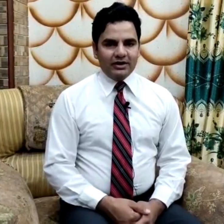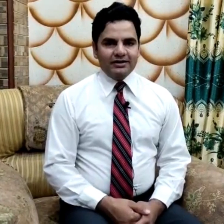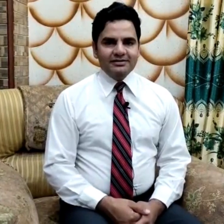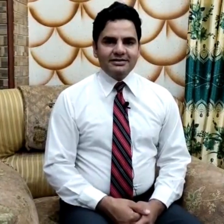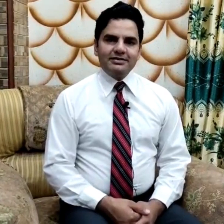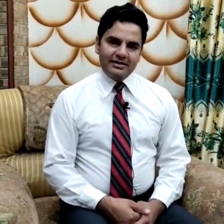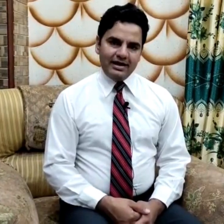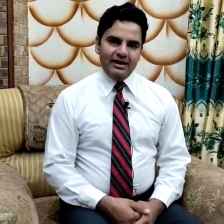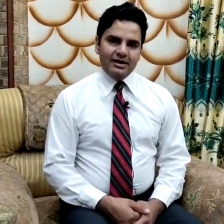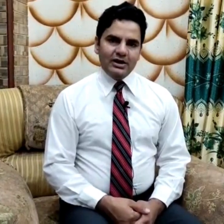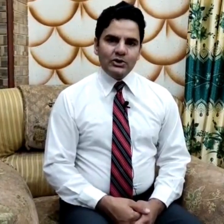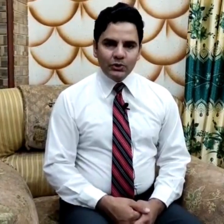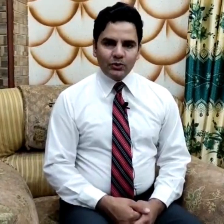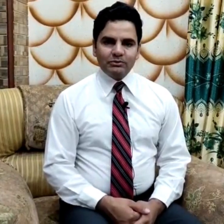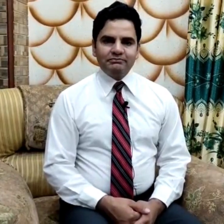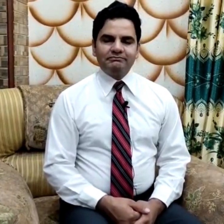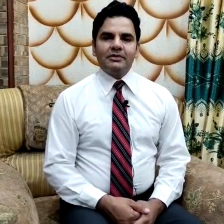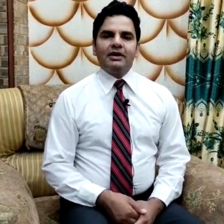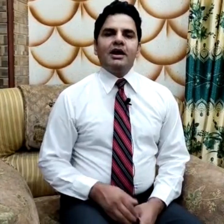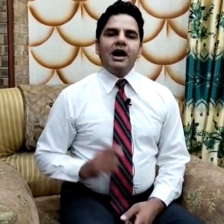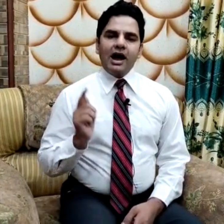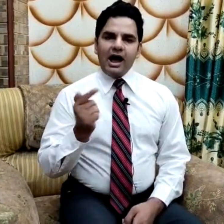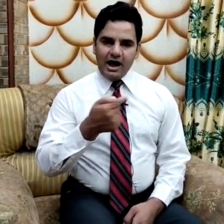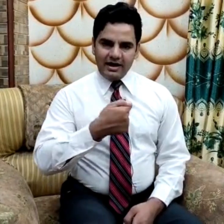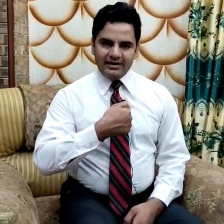we, they, you. I